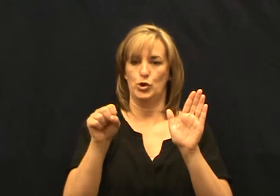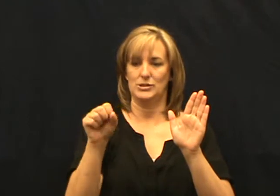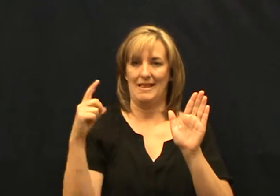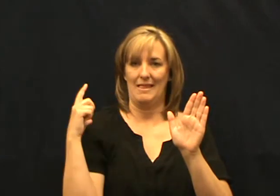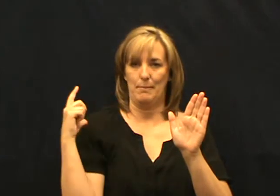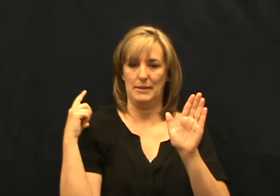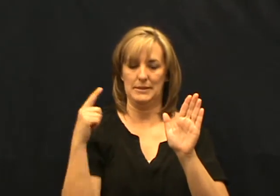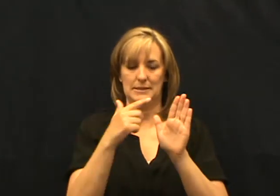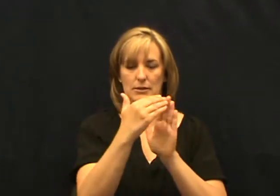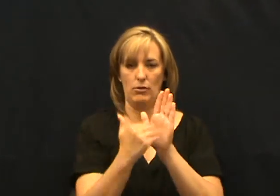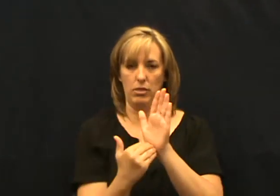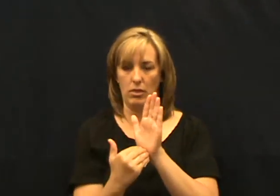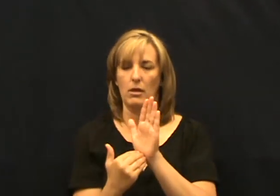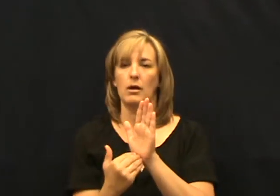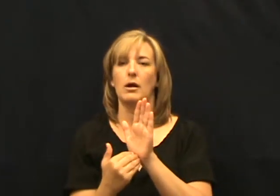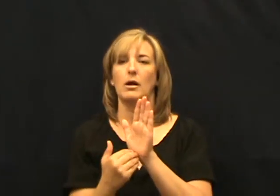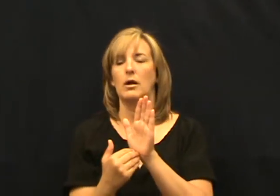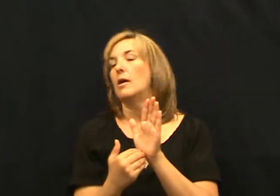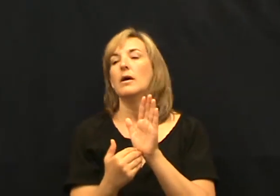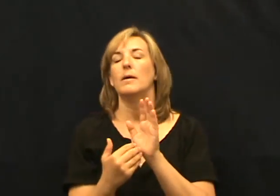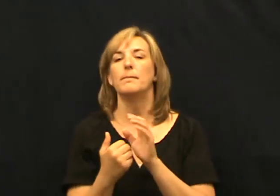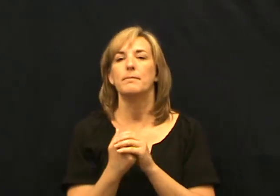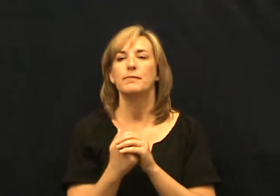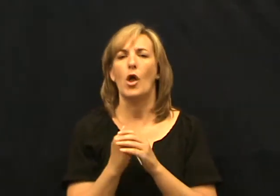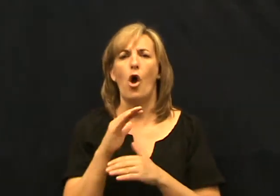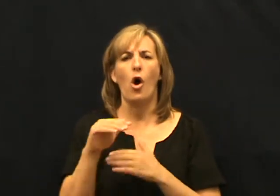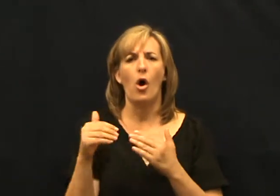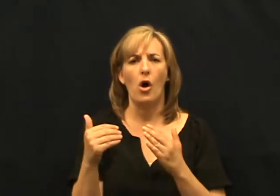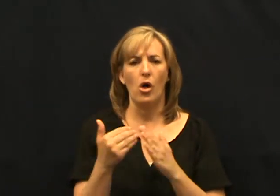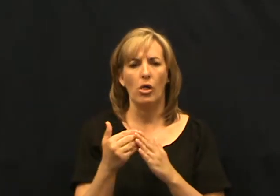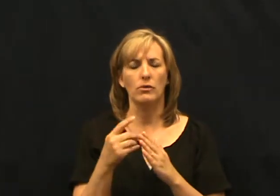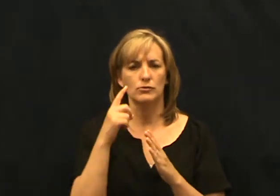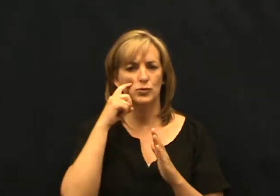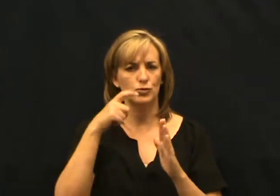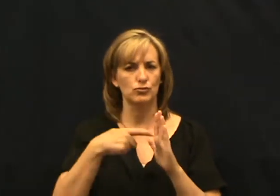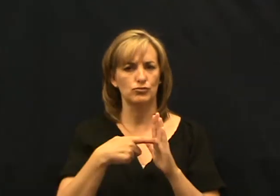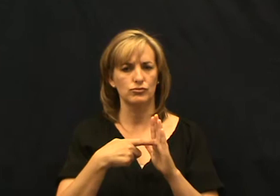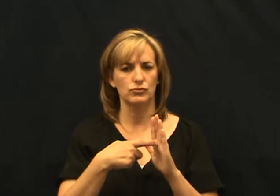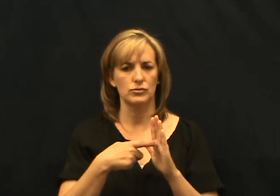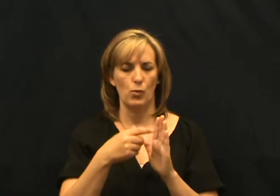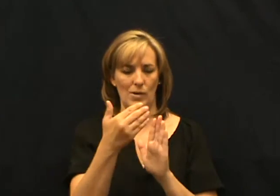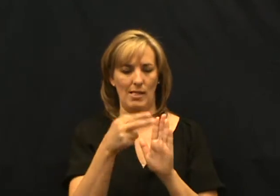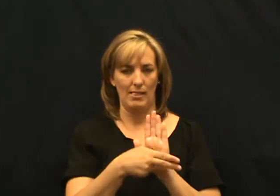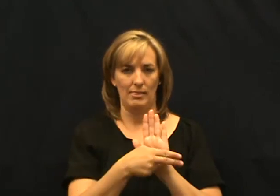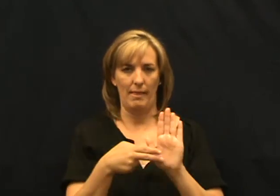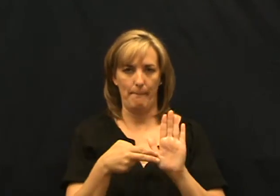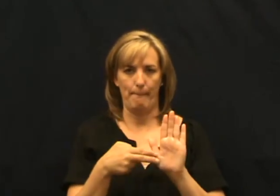this unadjusted trial balance. Notice also, as we label this again, it's important